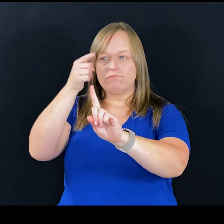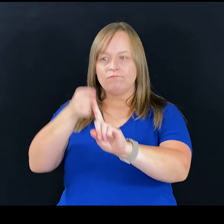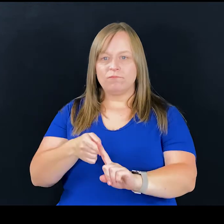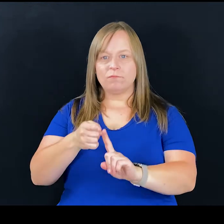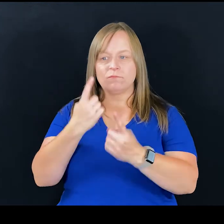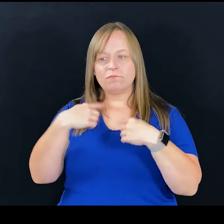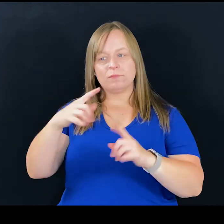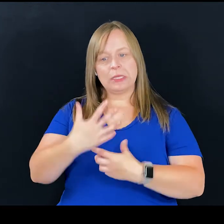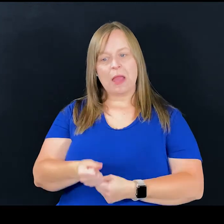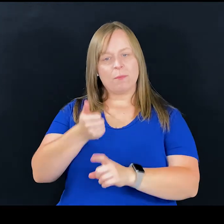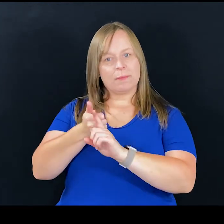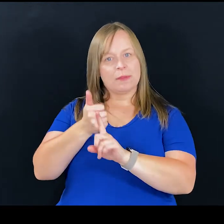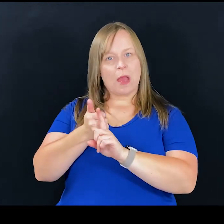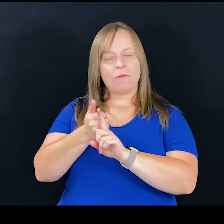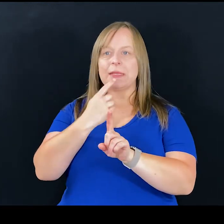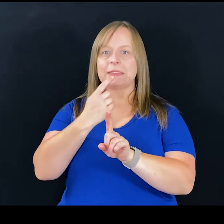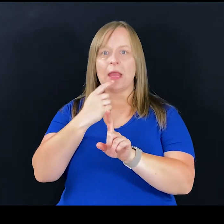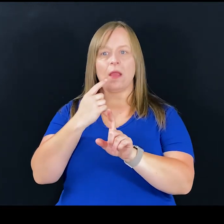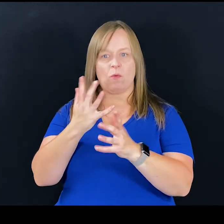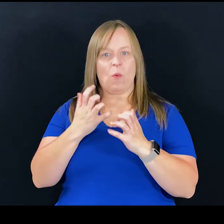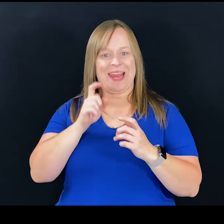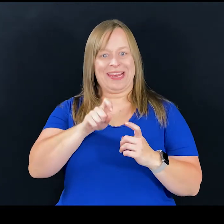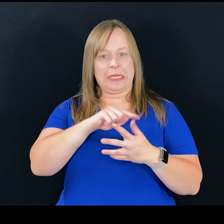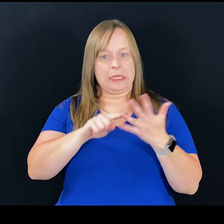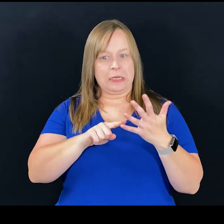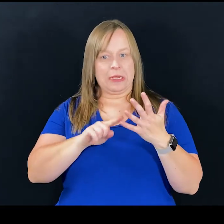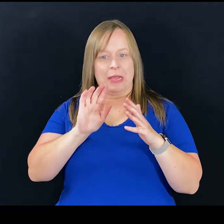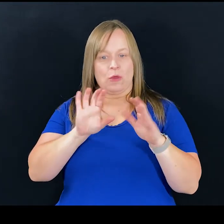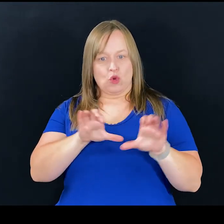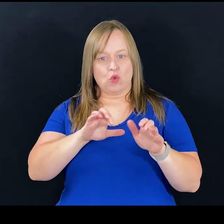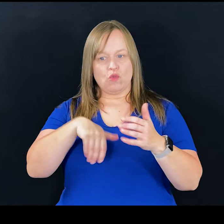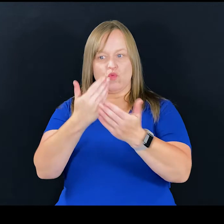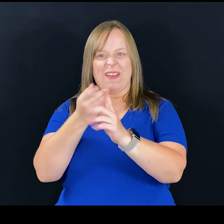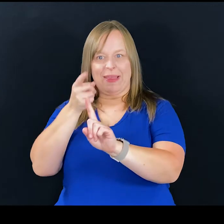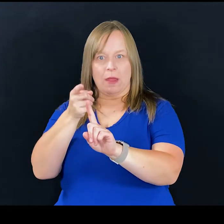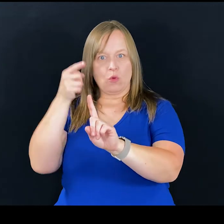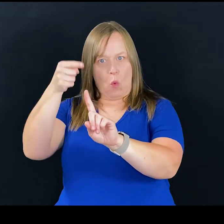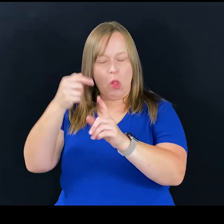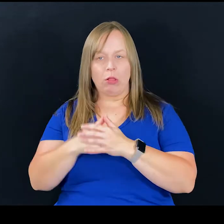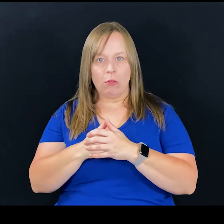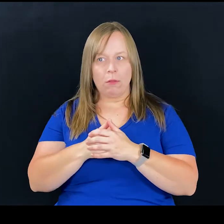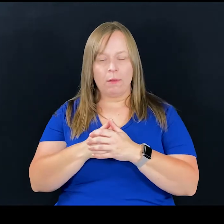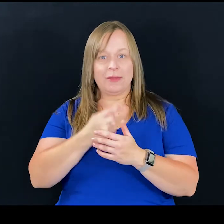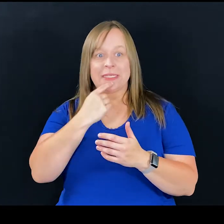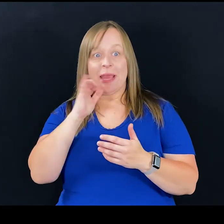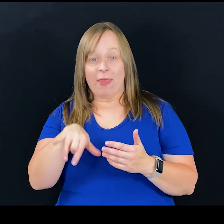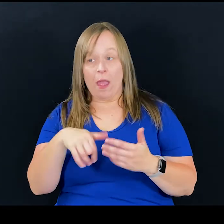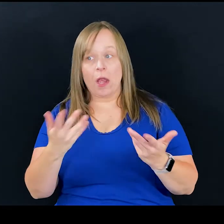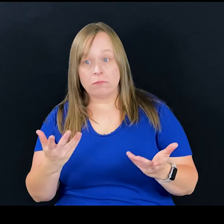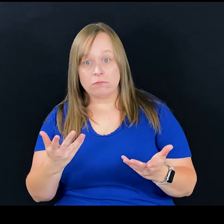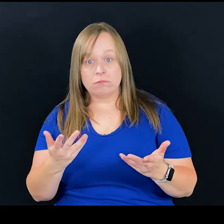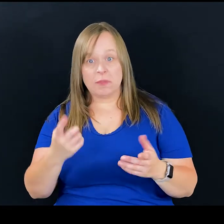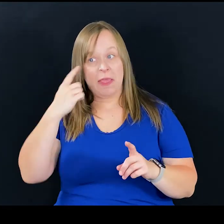and it makes them more confident about themselves because they can say, this is what I need and this is what I'm going to do to get there. And if they